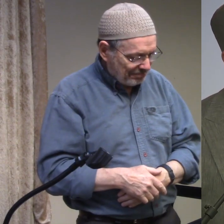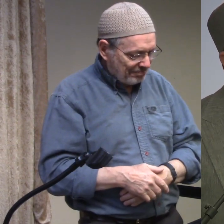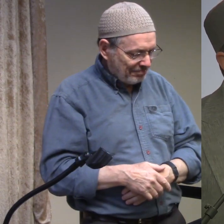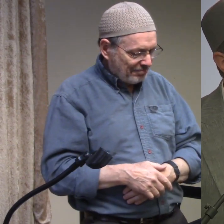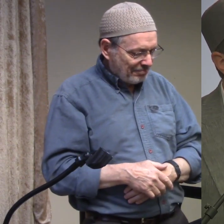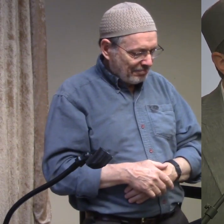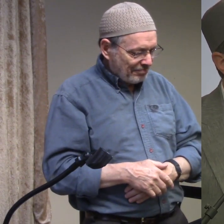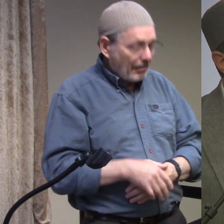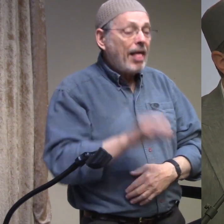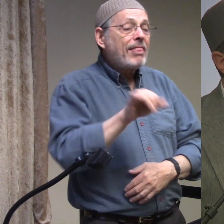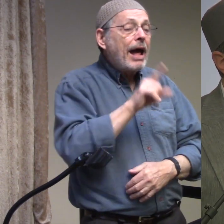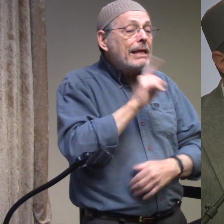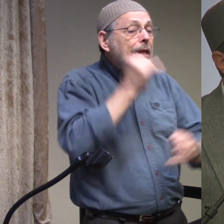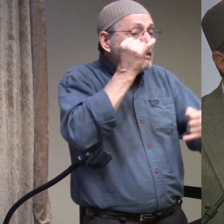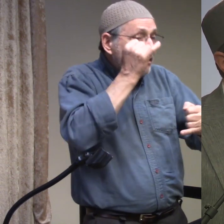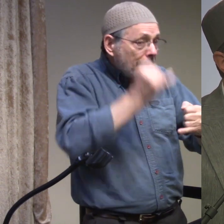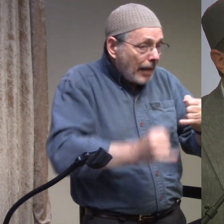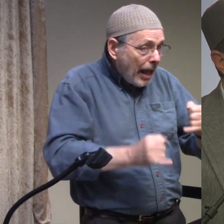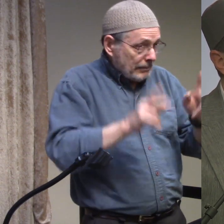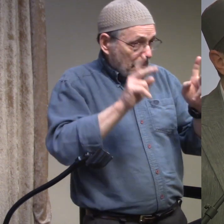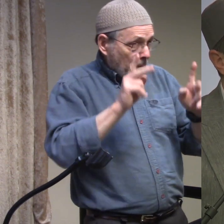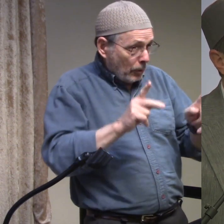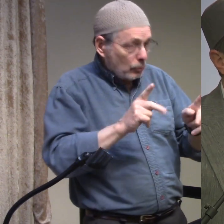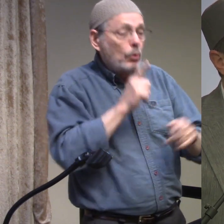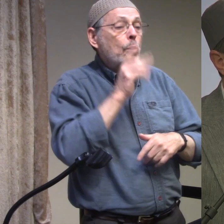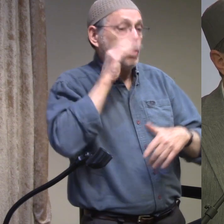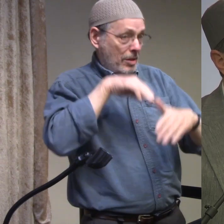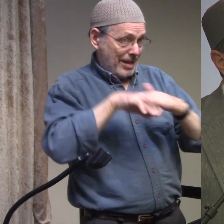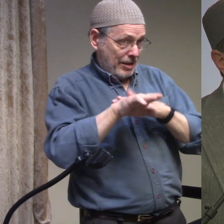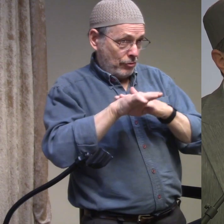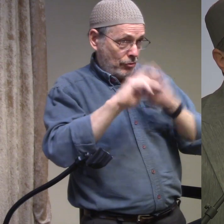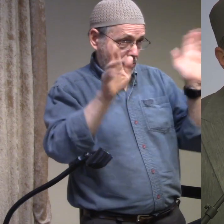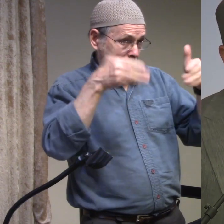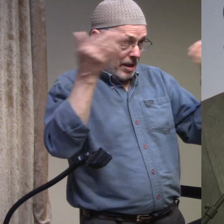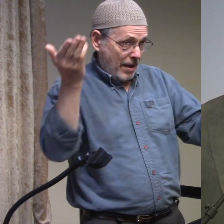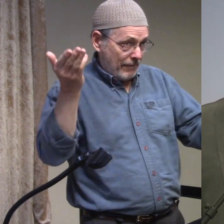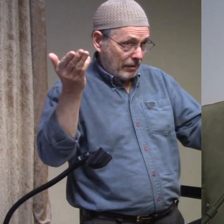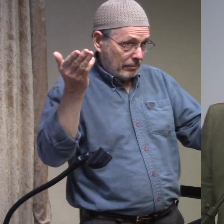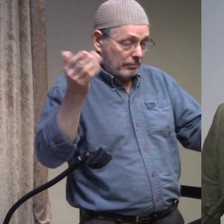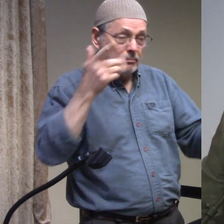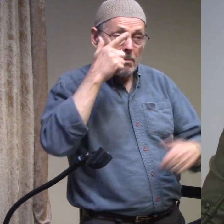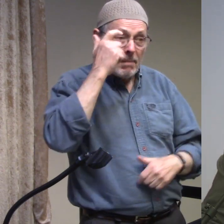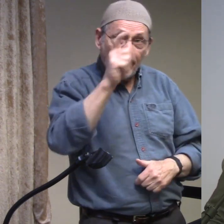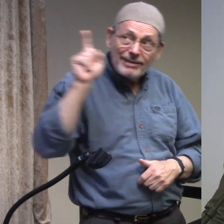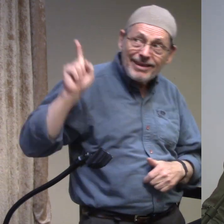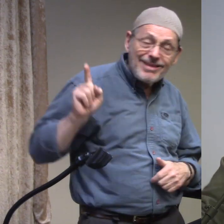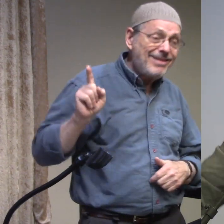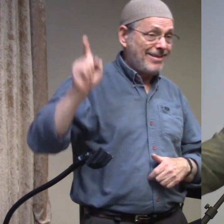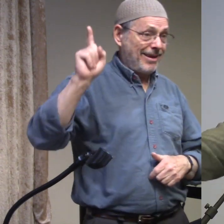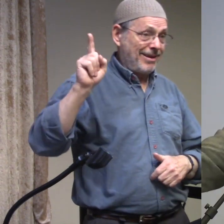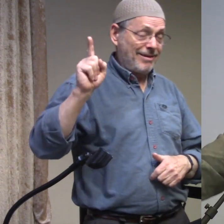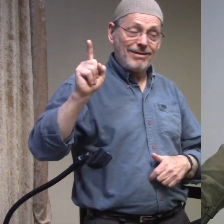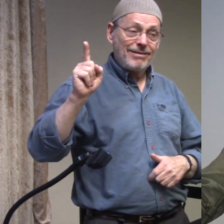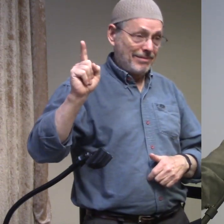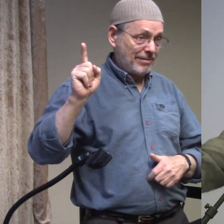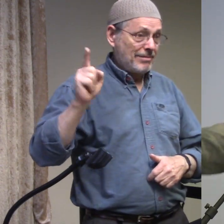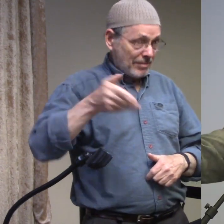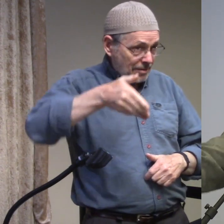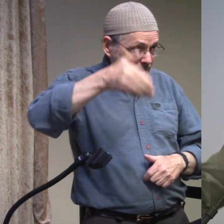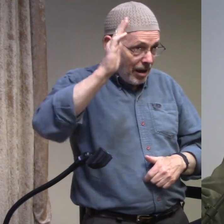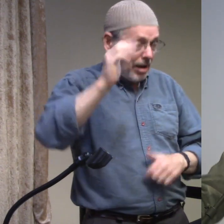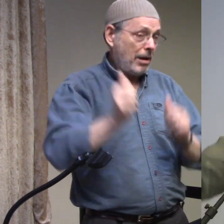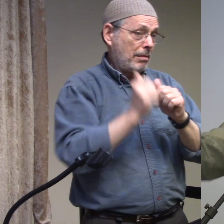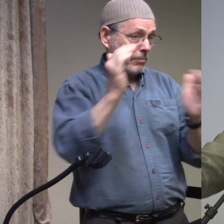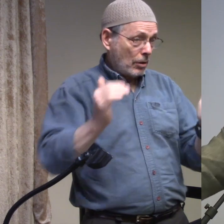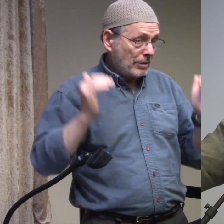And that's the last person to enter heaven. Where in heaven, Allah subhanahu wa ta'ala says, tamanna,